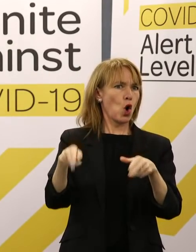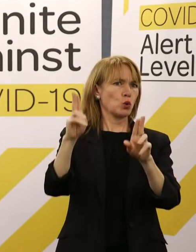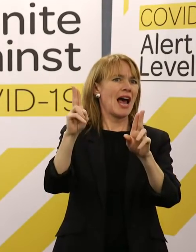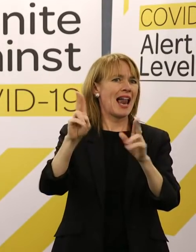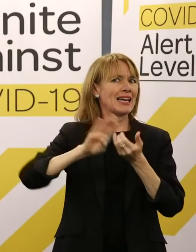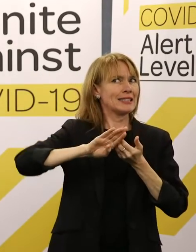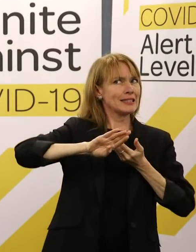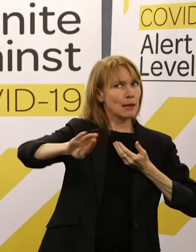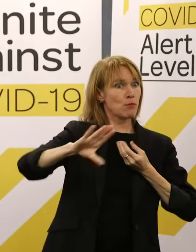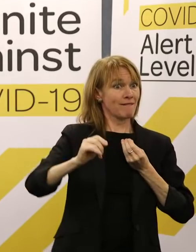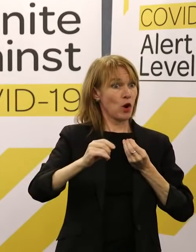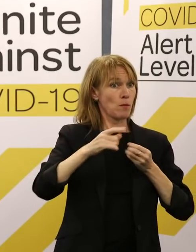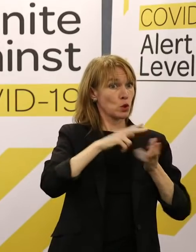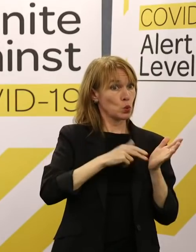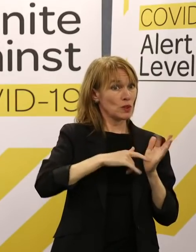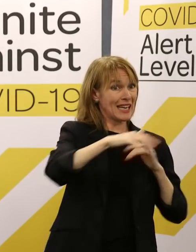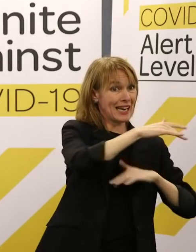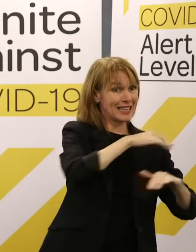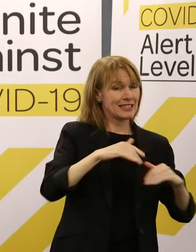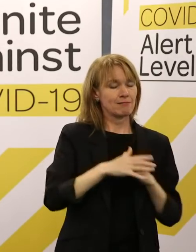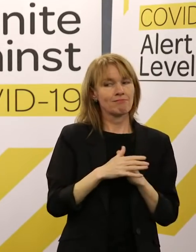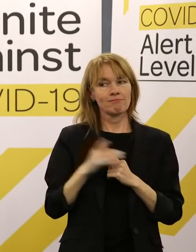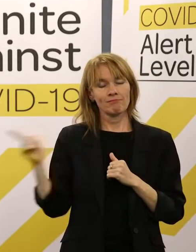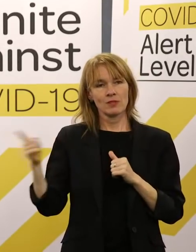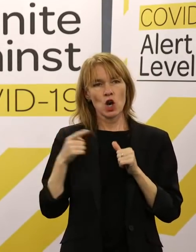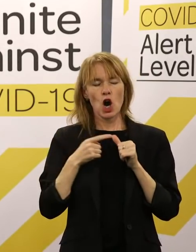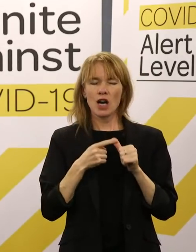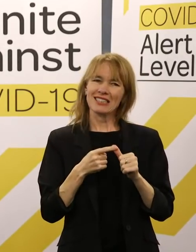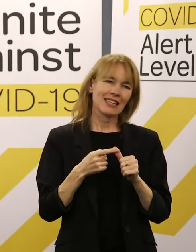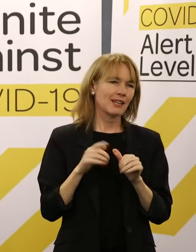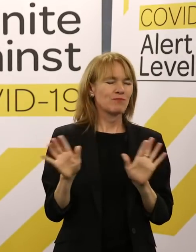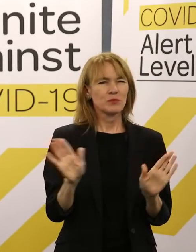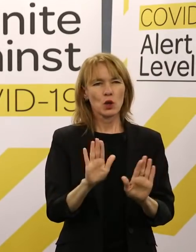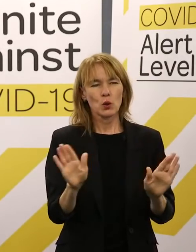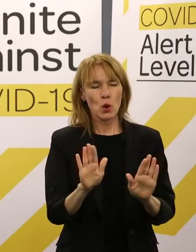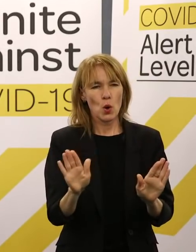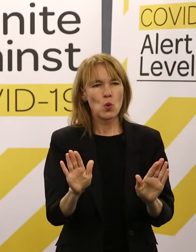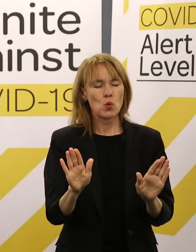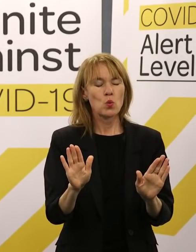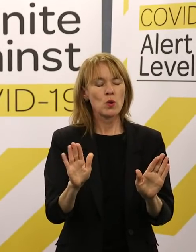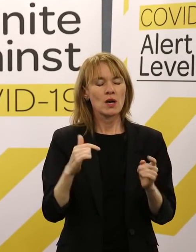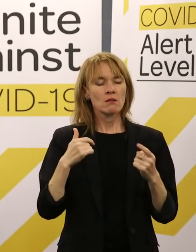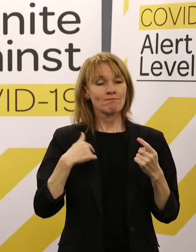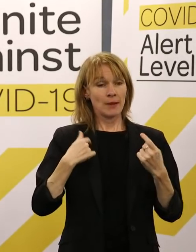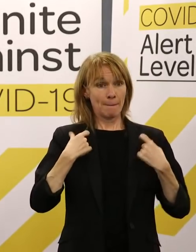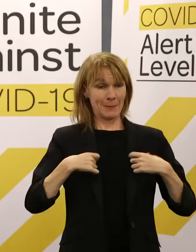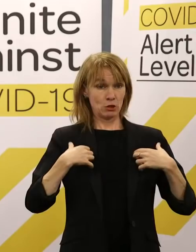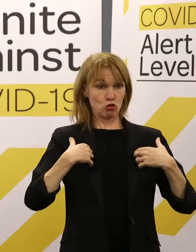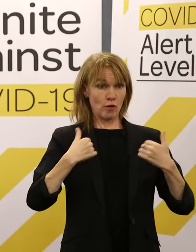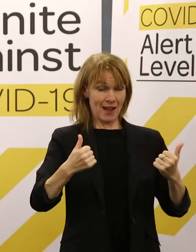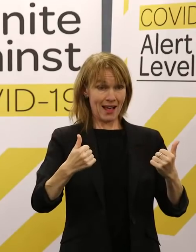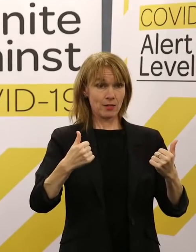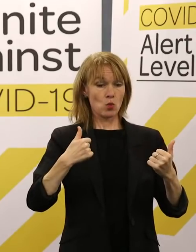other overseas arrivals? Not at this stage, no. What we've done is identified that of all